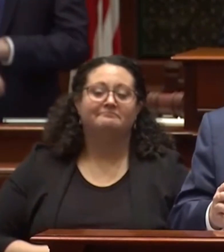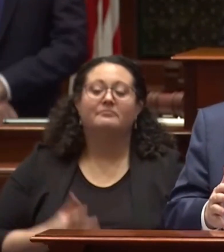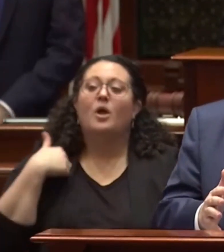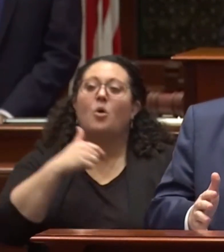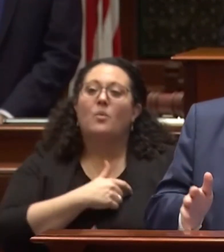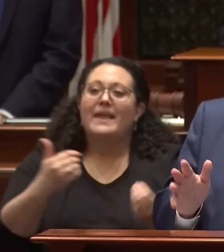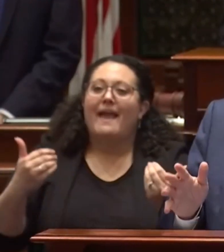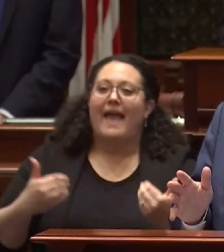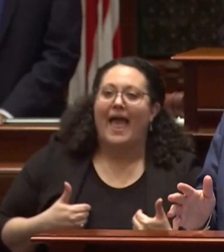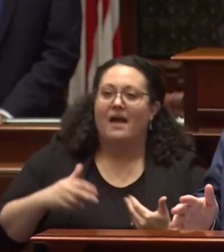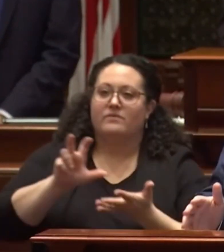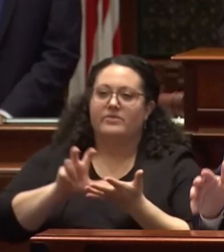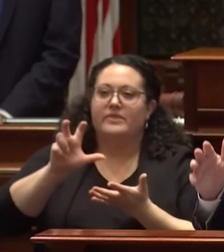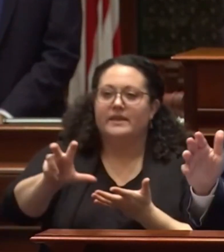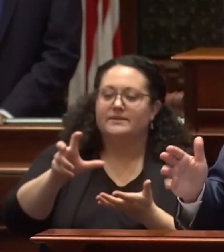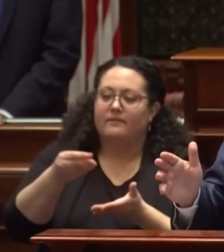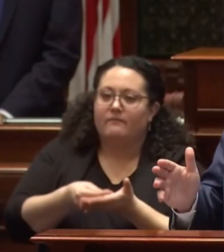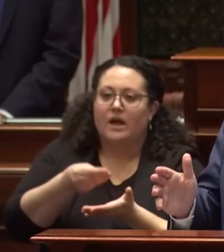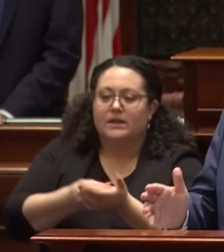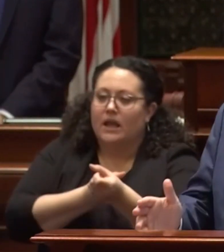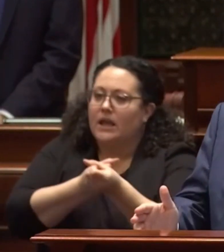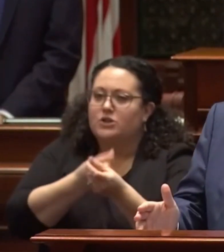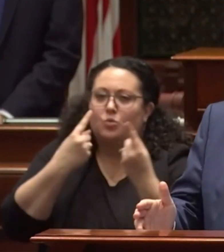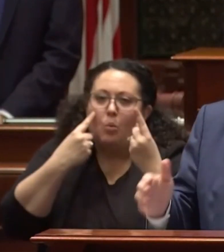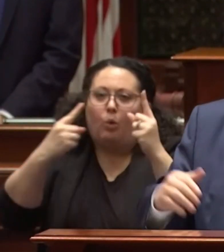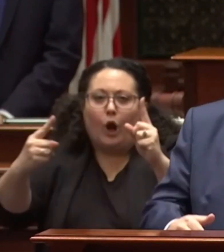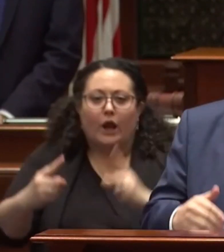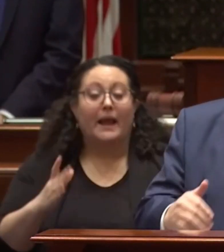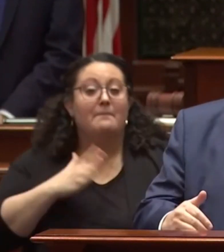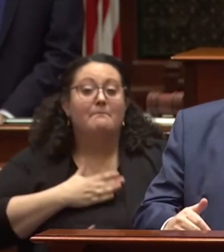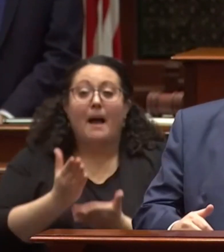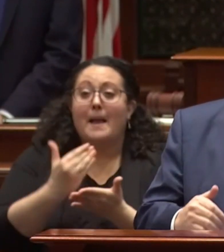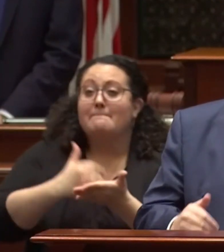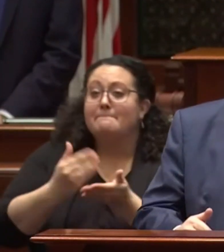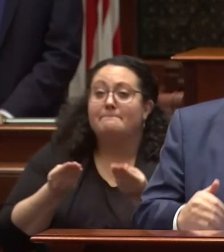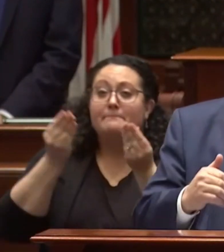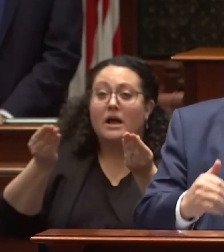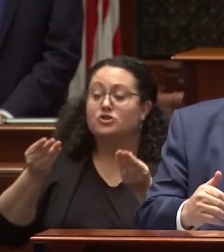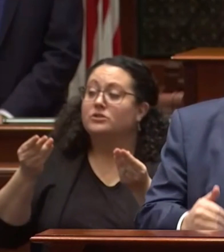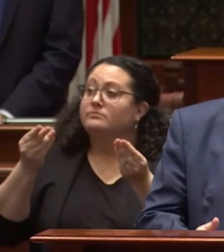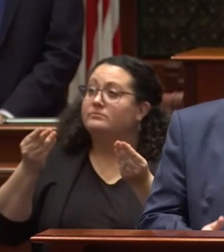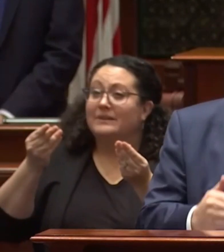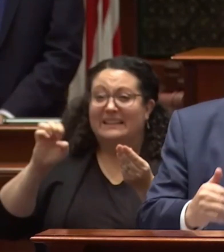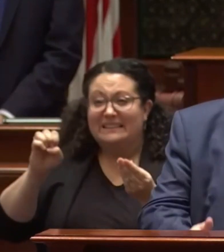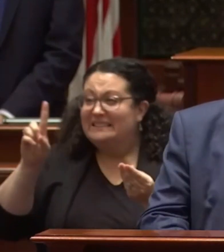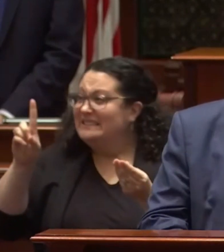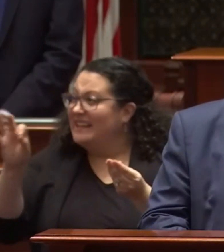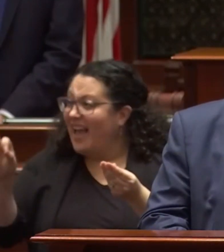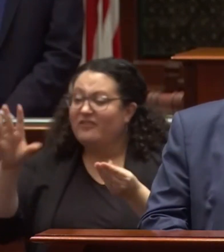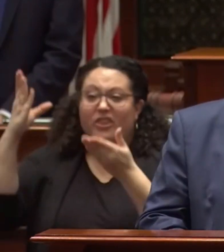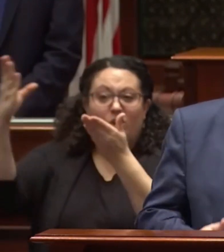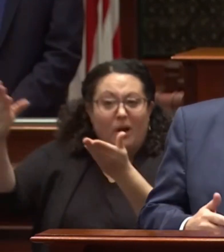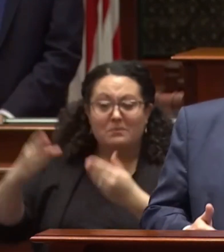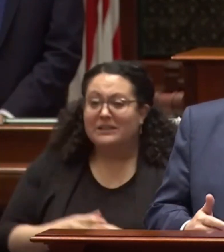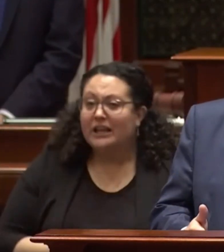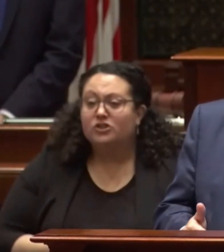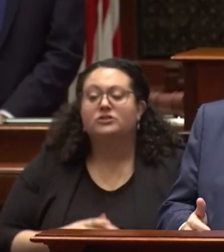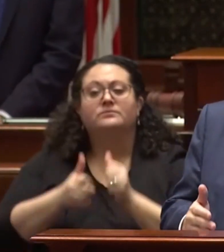The evidence-based funding model is working. So my budget proposal follows the EBF law's